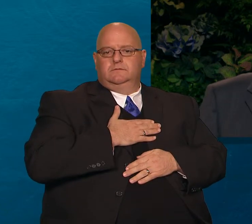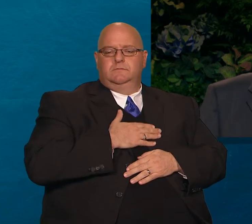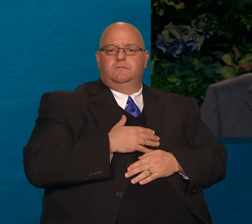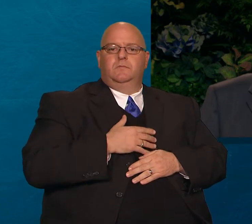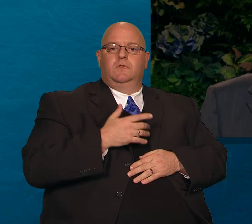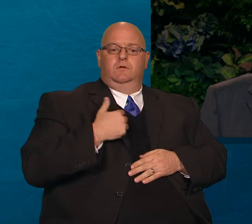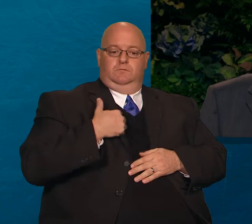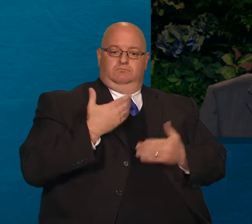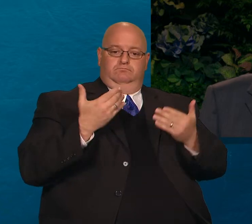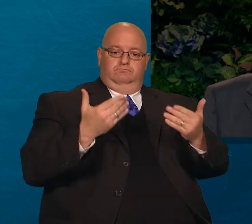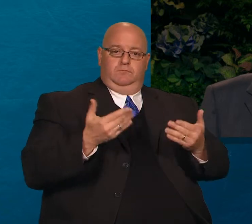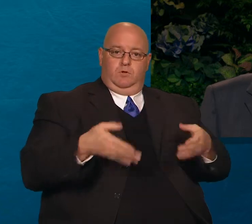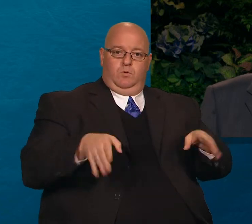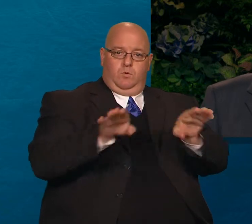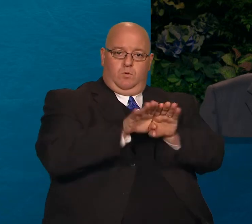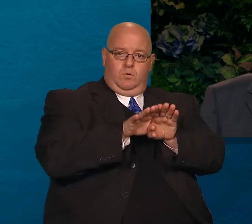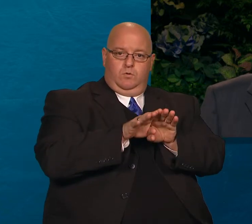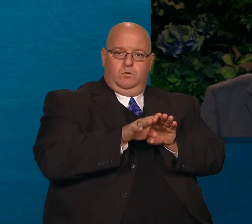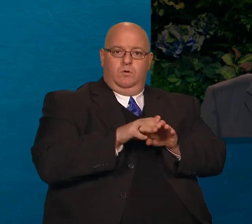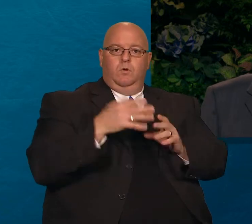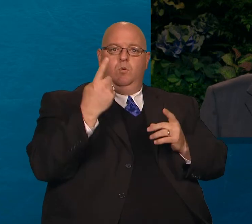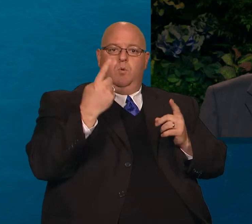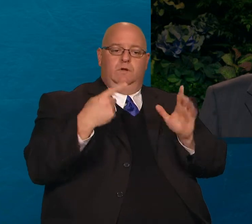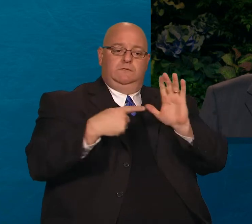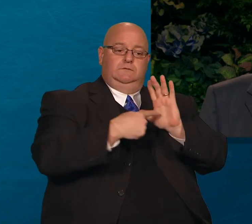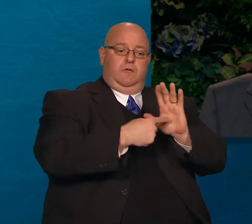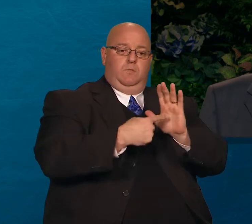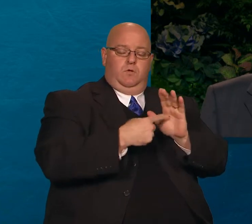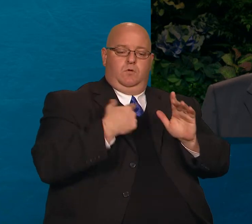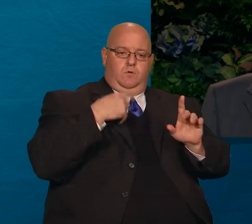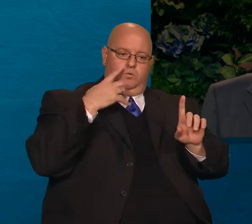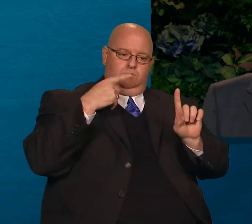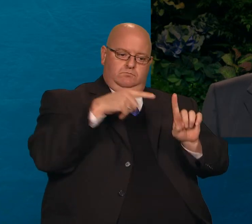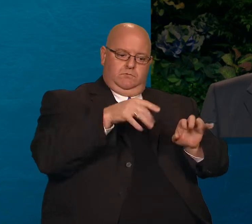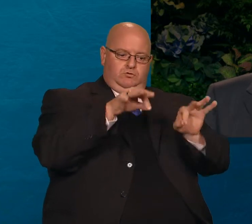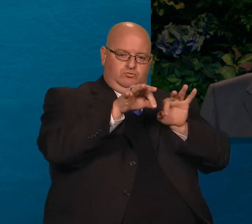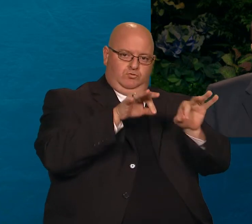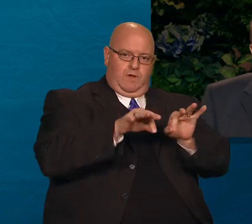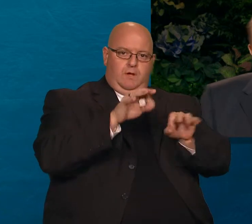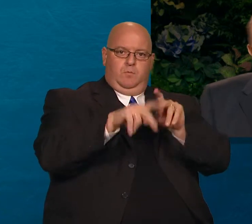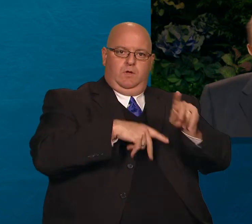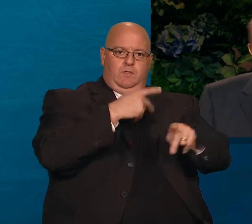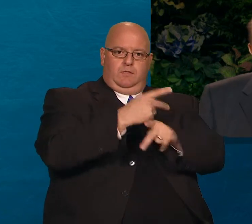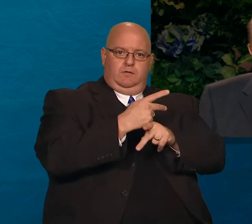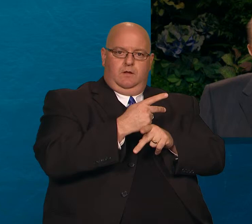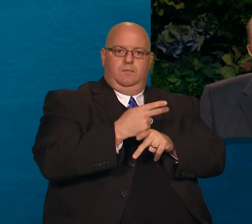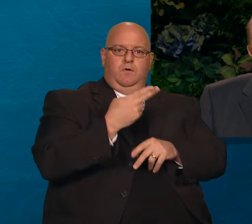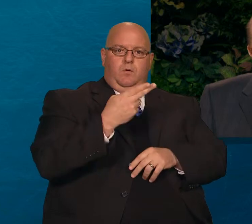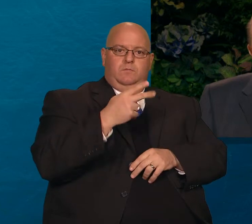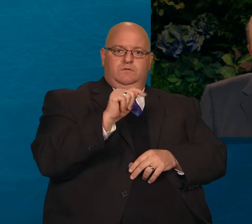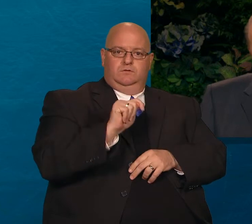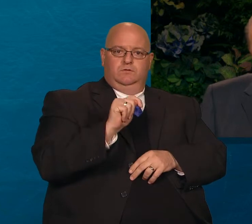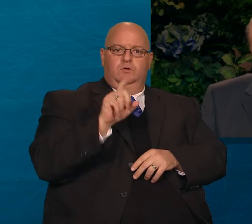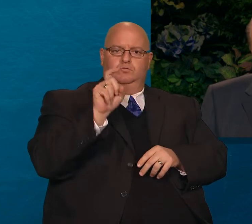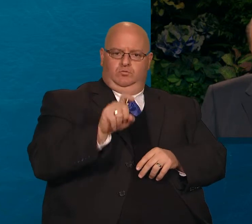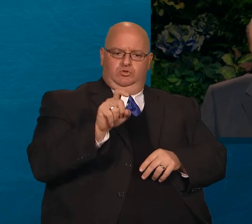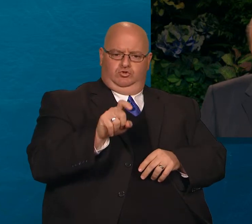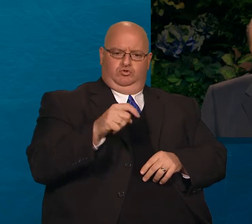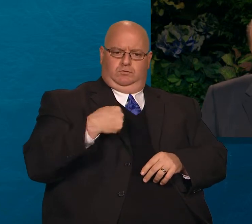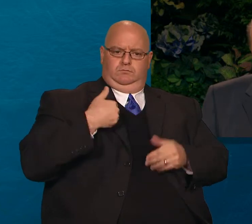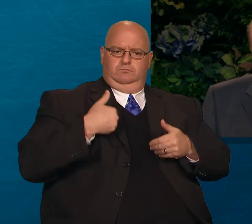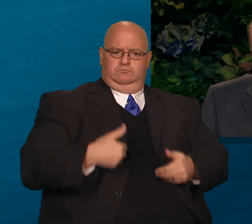In closing, I turn to one particular example to describe the type of home teachers we should